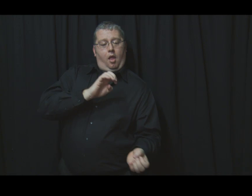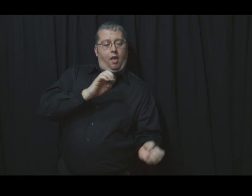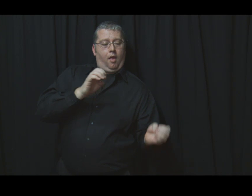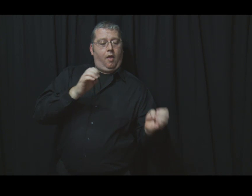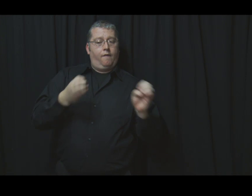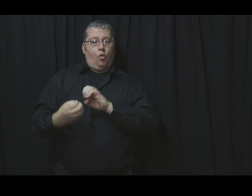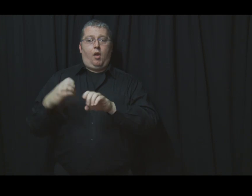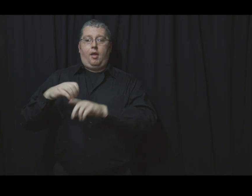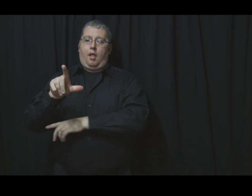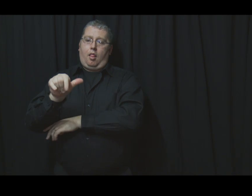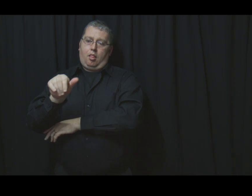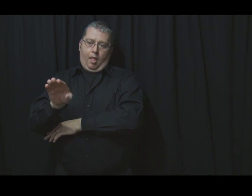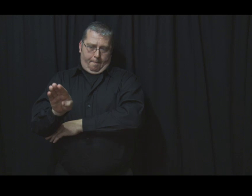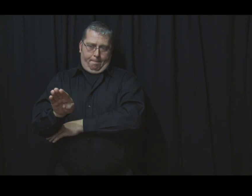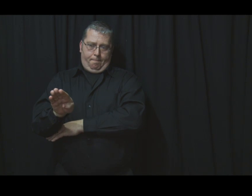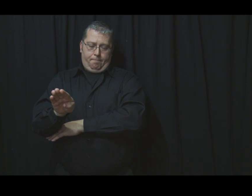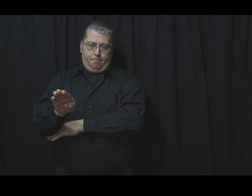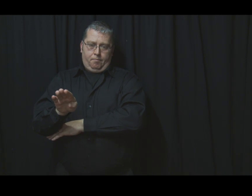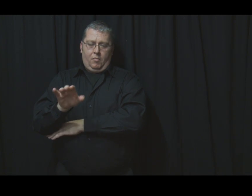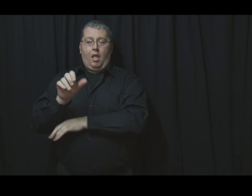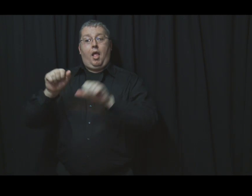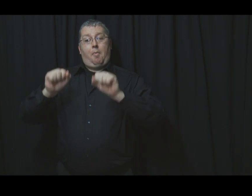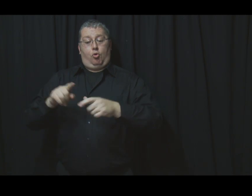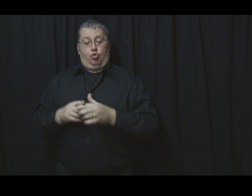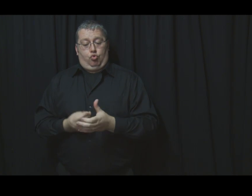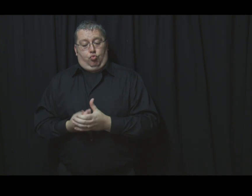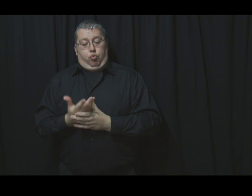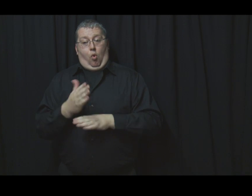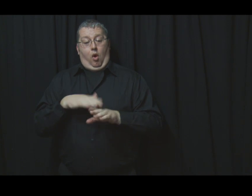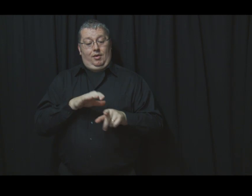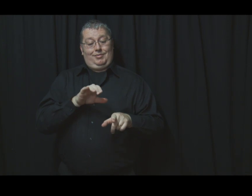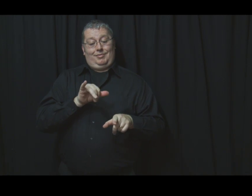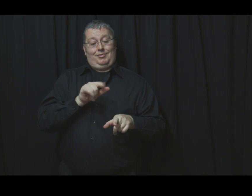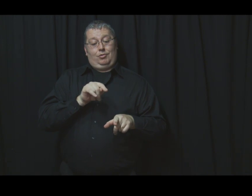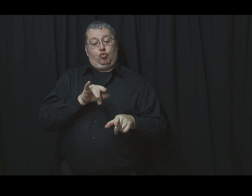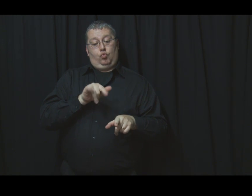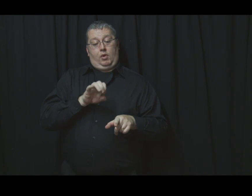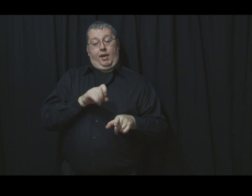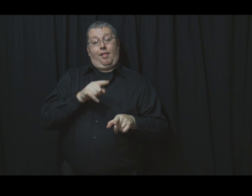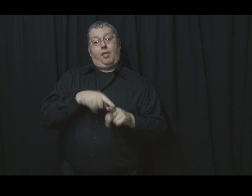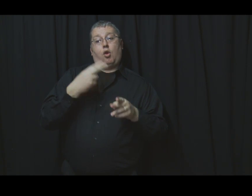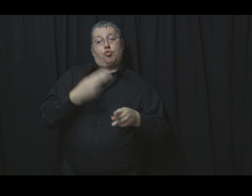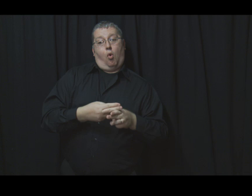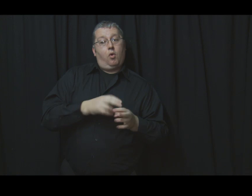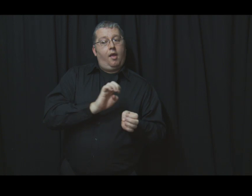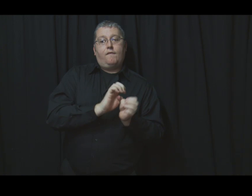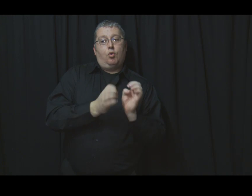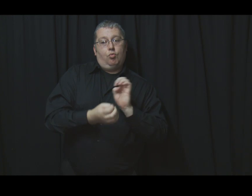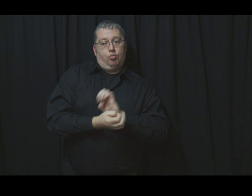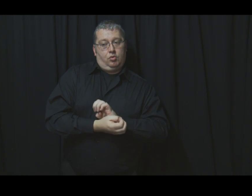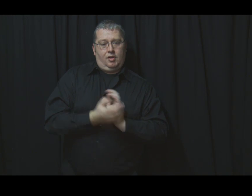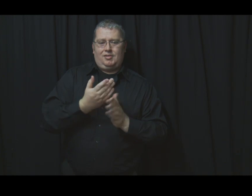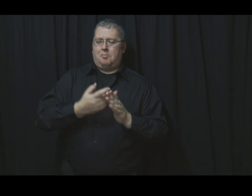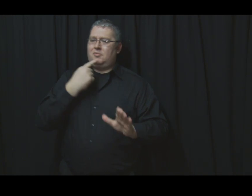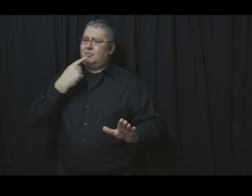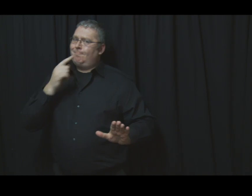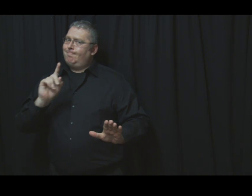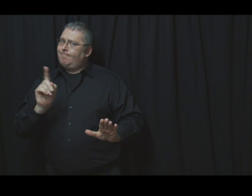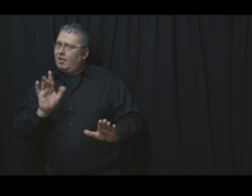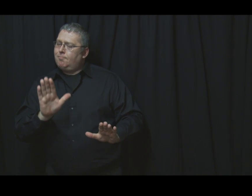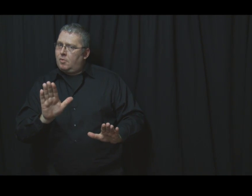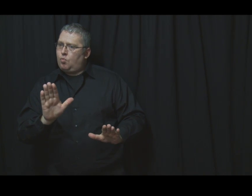Lab. So the ability to grow on citrate is said to be evolution. And there are those that say, hey, this